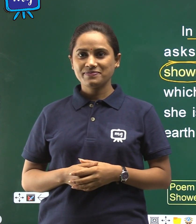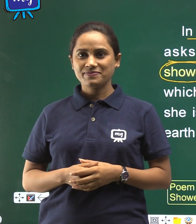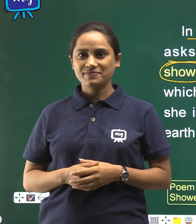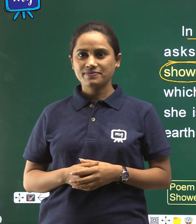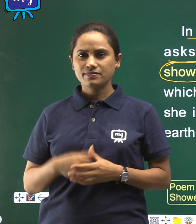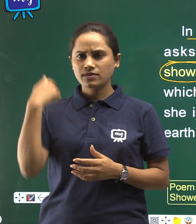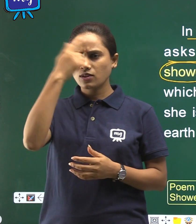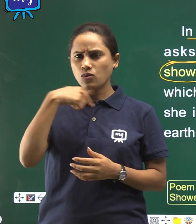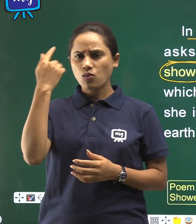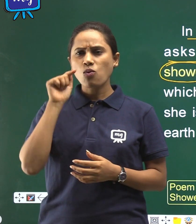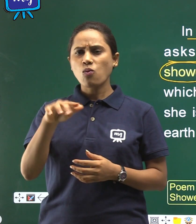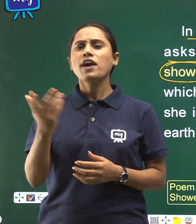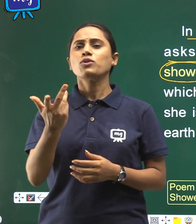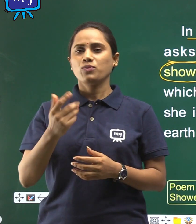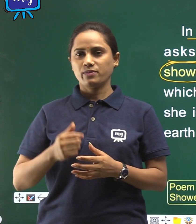"Who are you?"